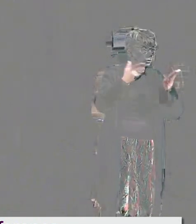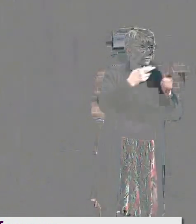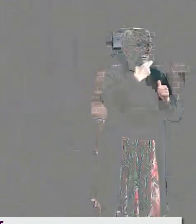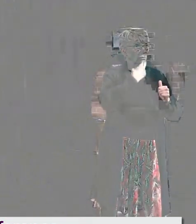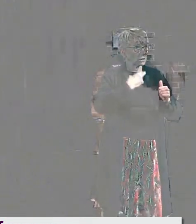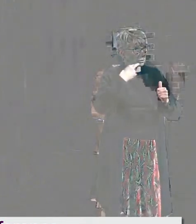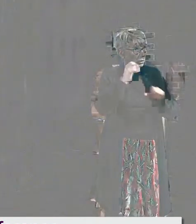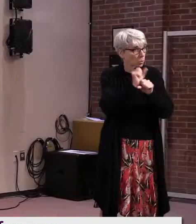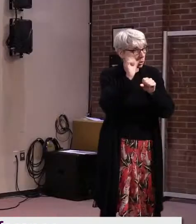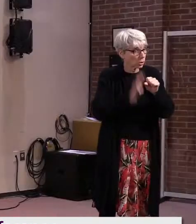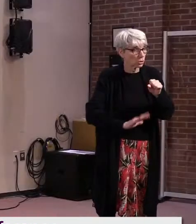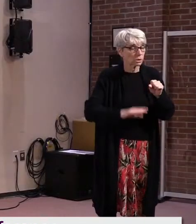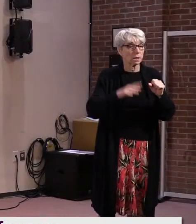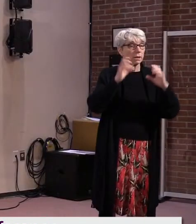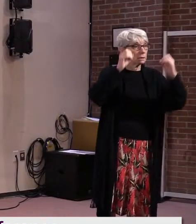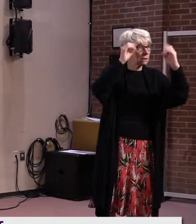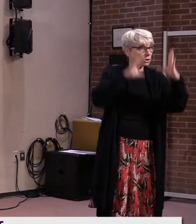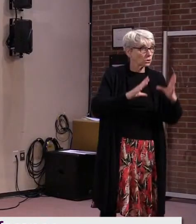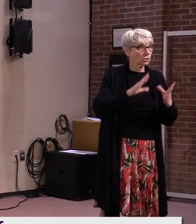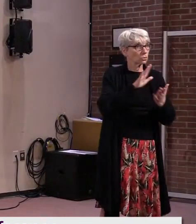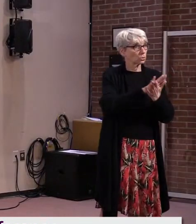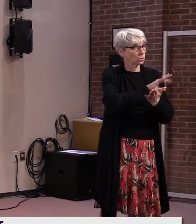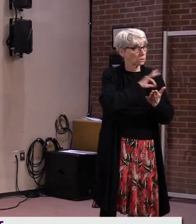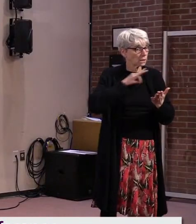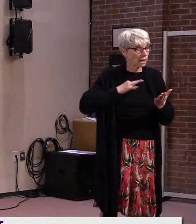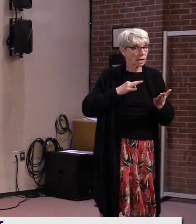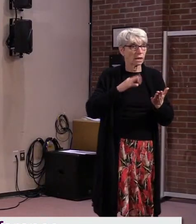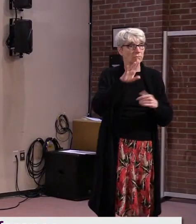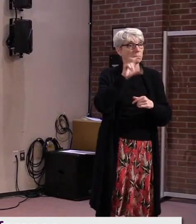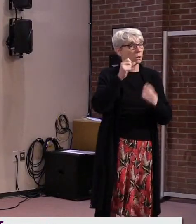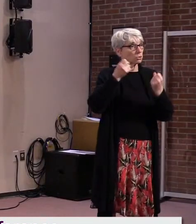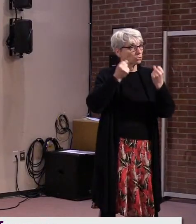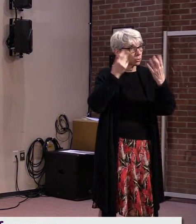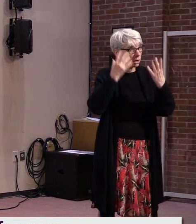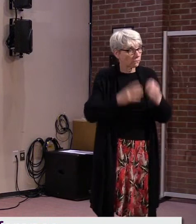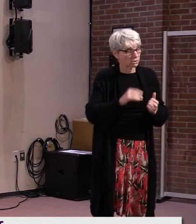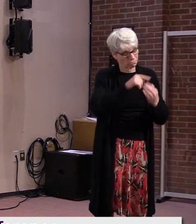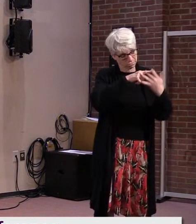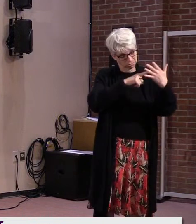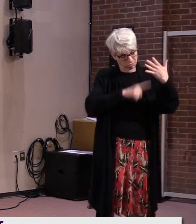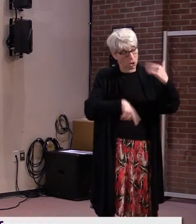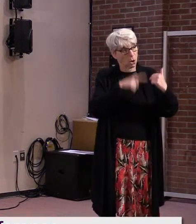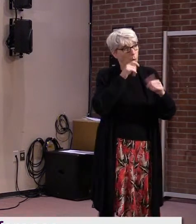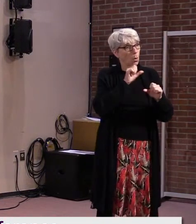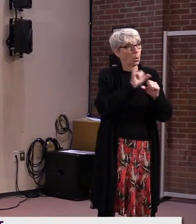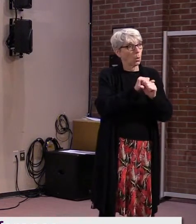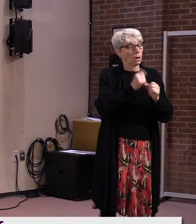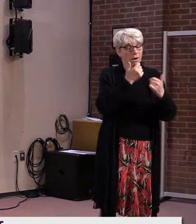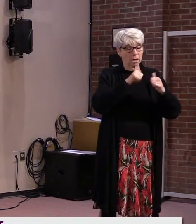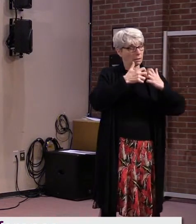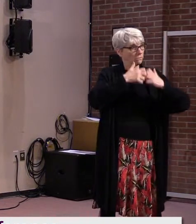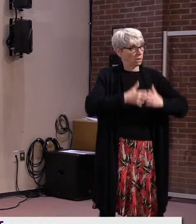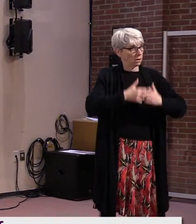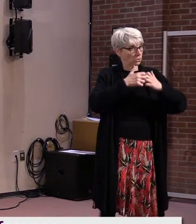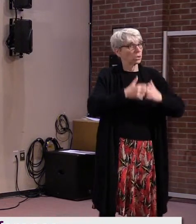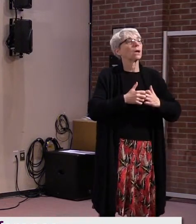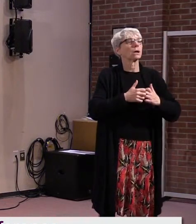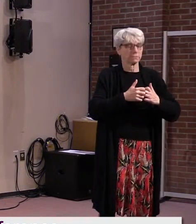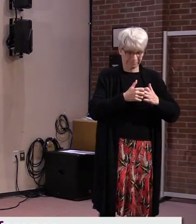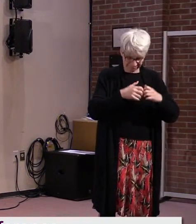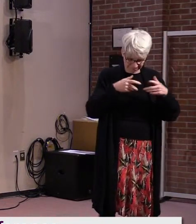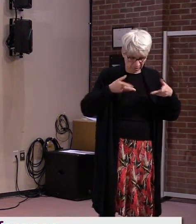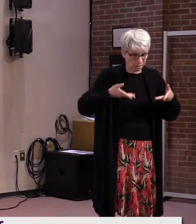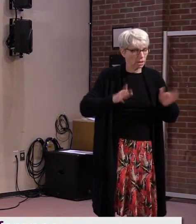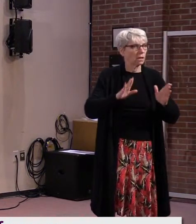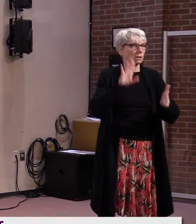restaurant workers, education staff, public transit workers, and those working in manufacturing. But this is